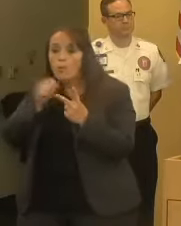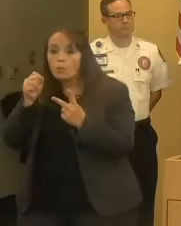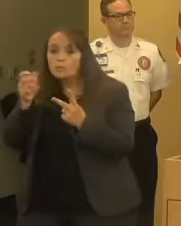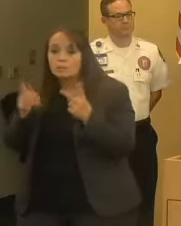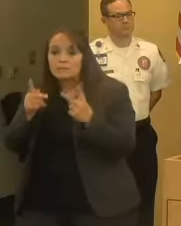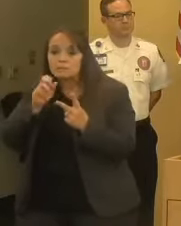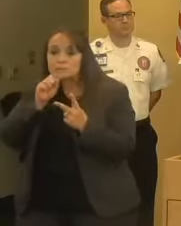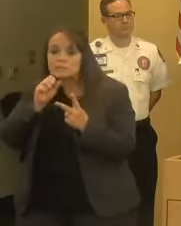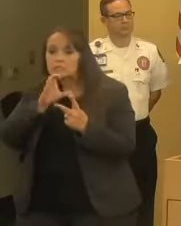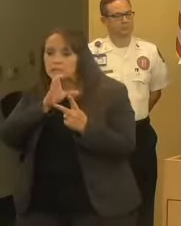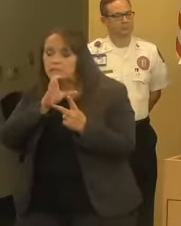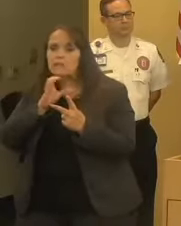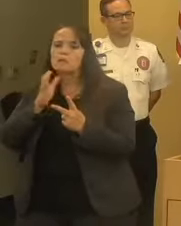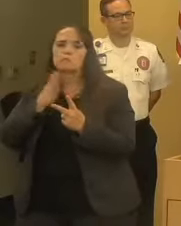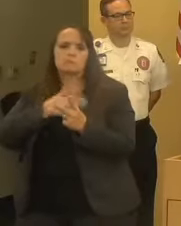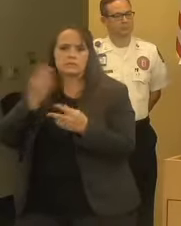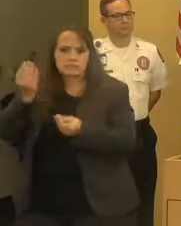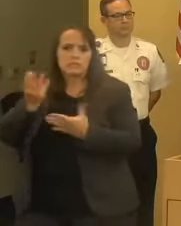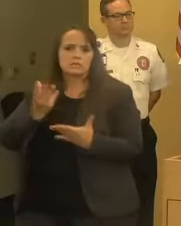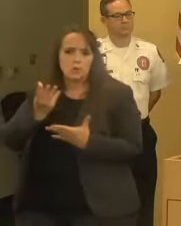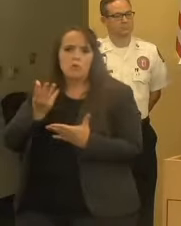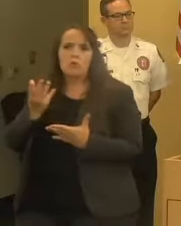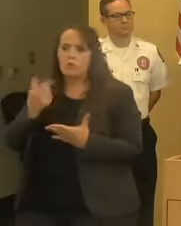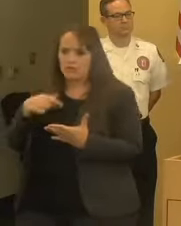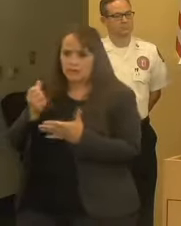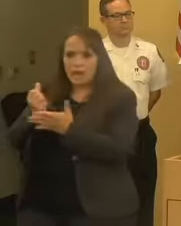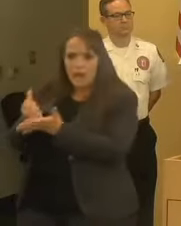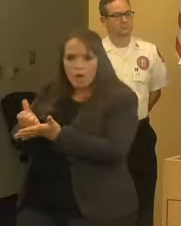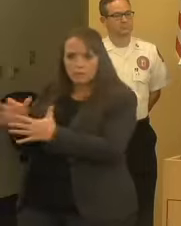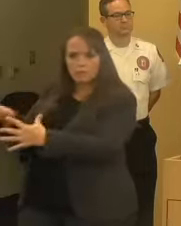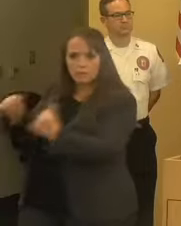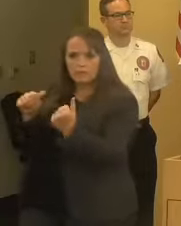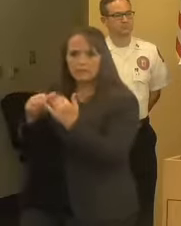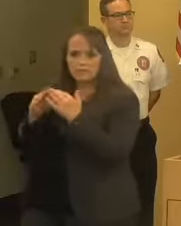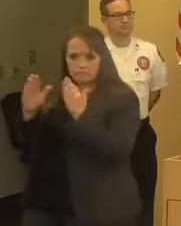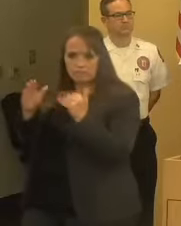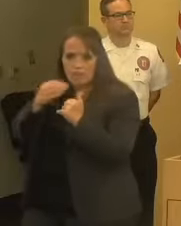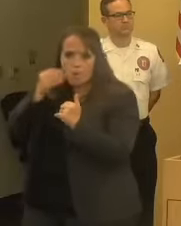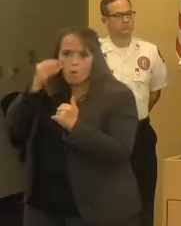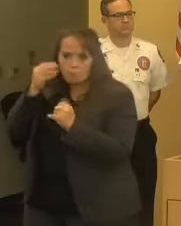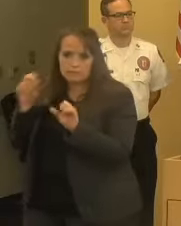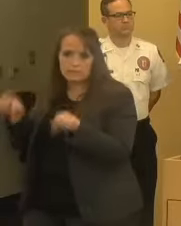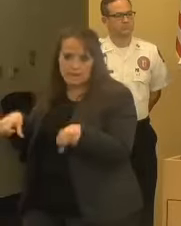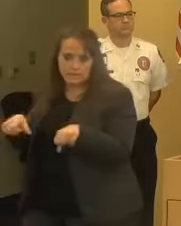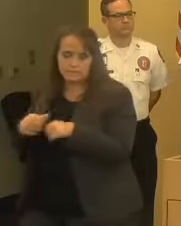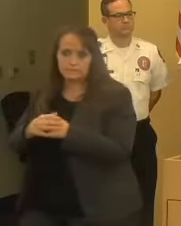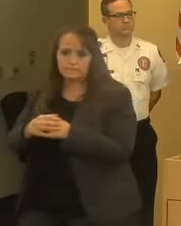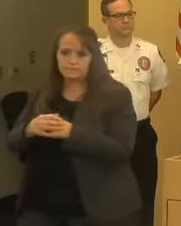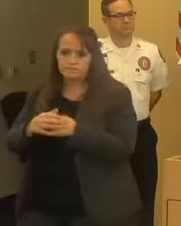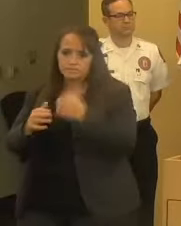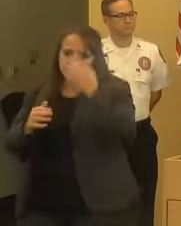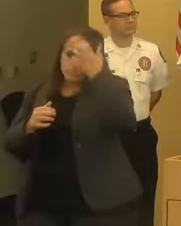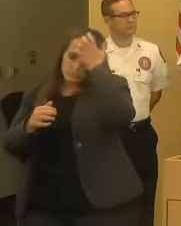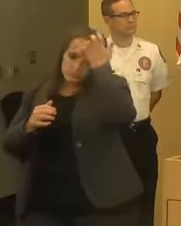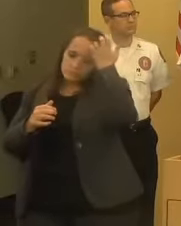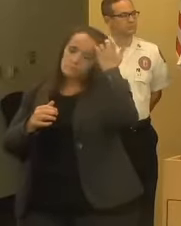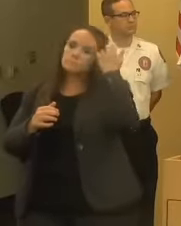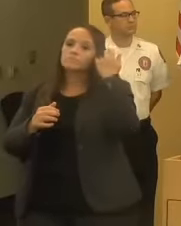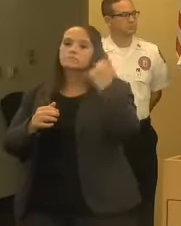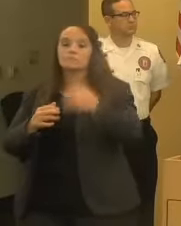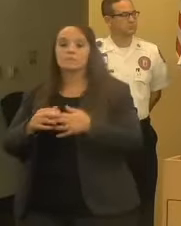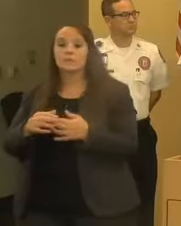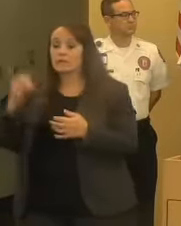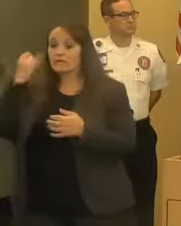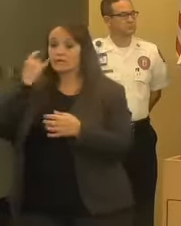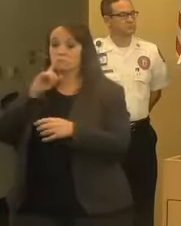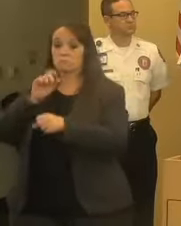cared for or we can assist with evacuation if needed. I do also want to add and let you know, in the event we are impacted